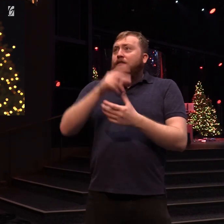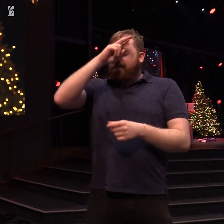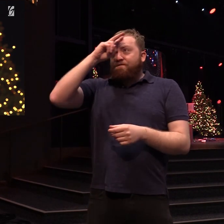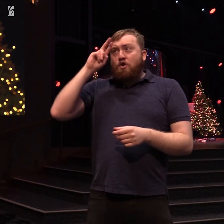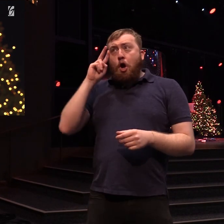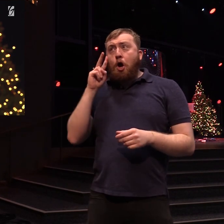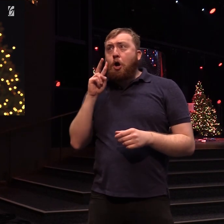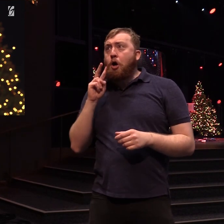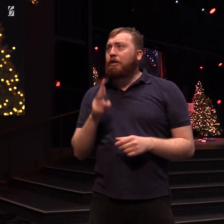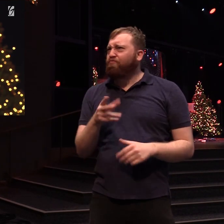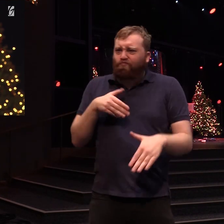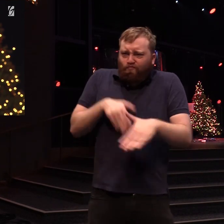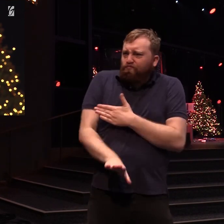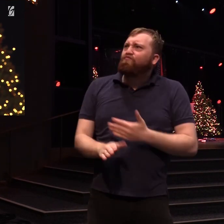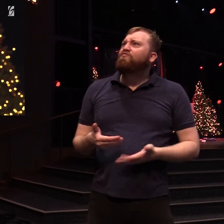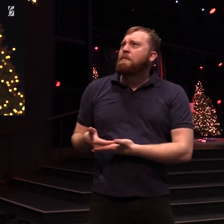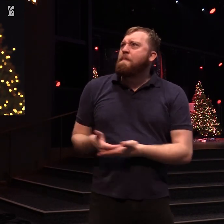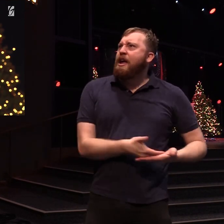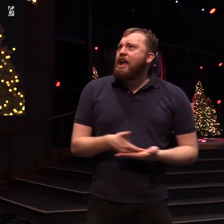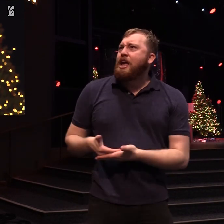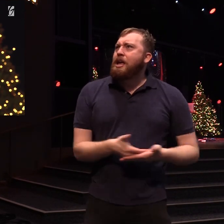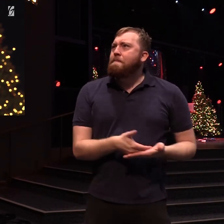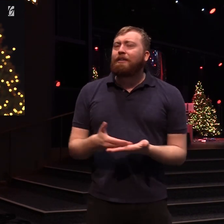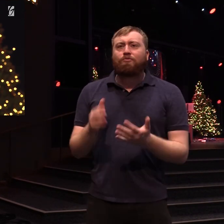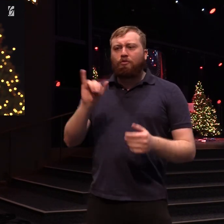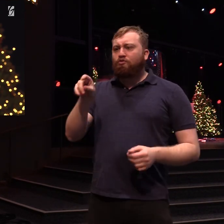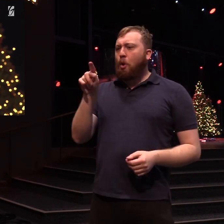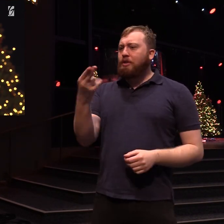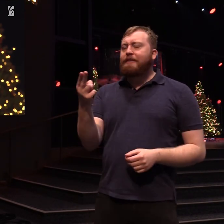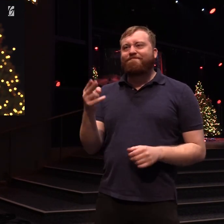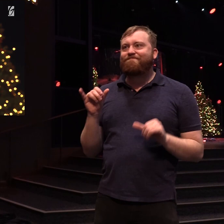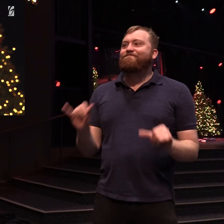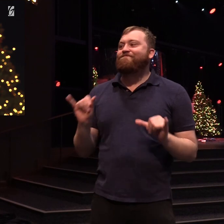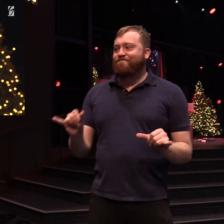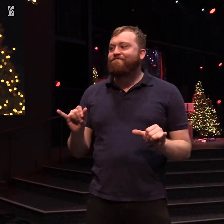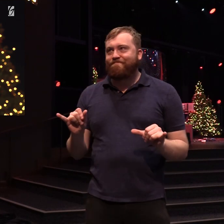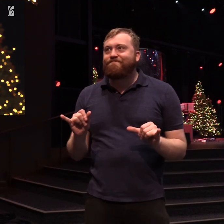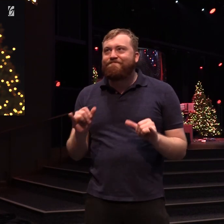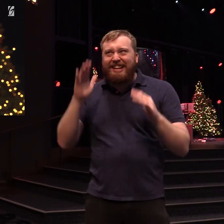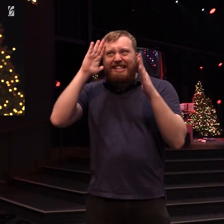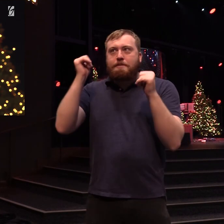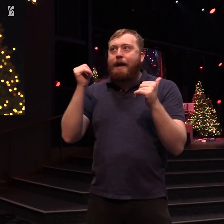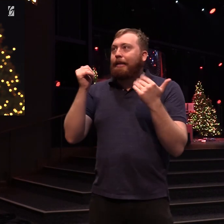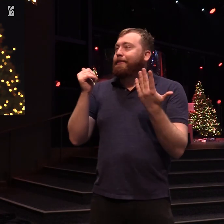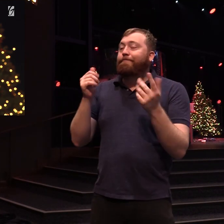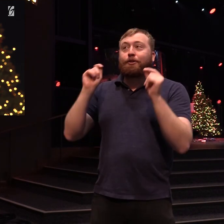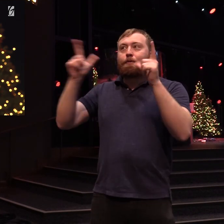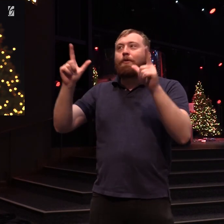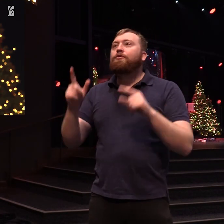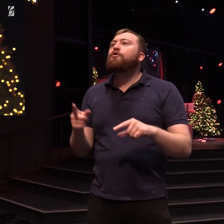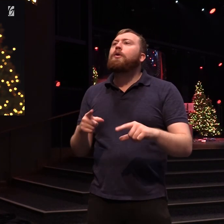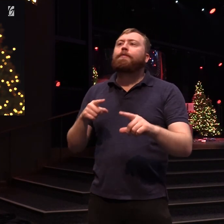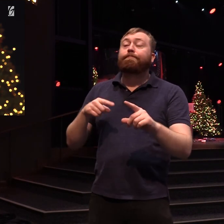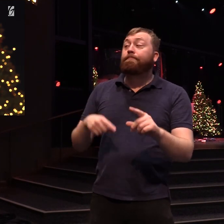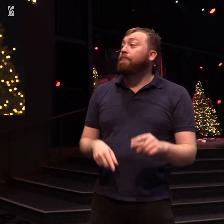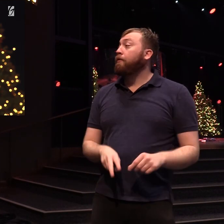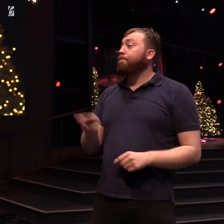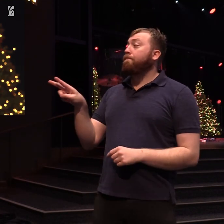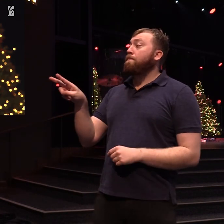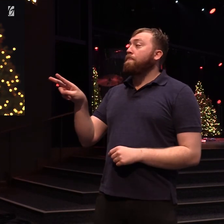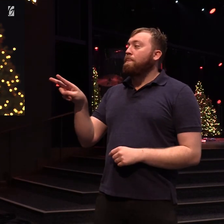Joseph was learning to expect the unexpected, so he tilted his head and he waited on Simeon to speak, and Simeon